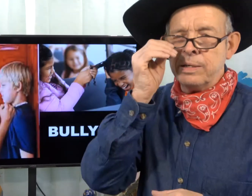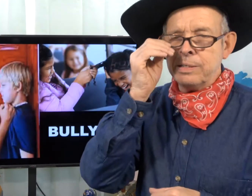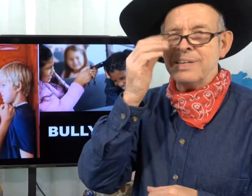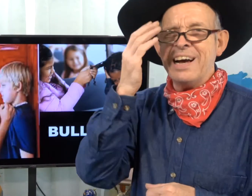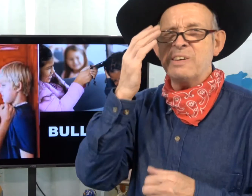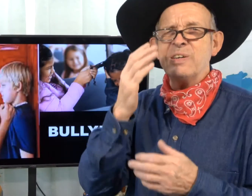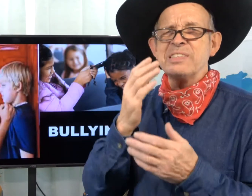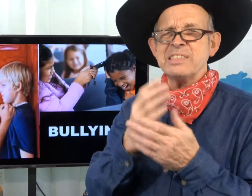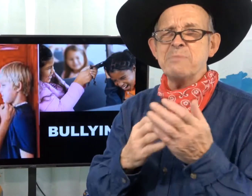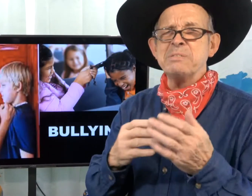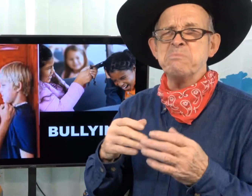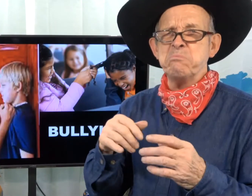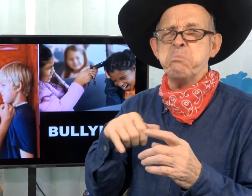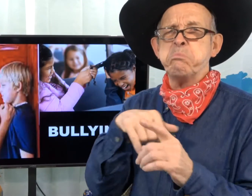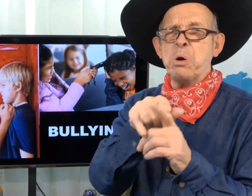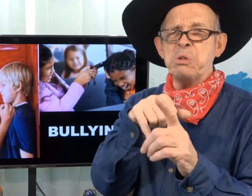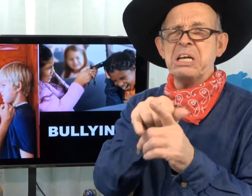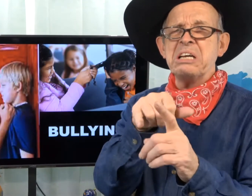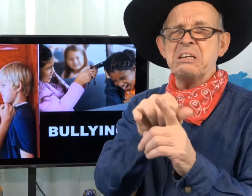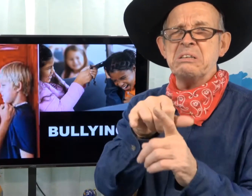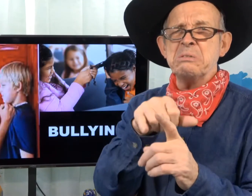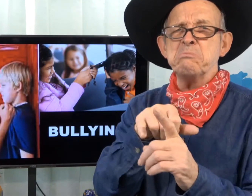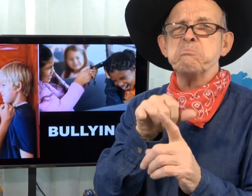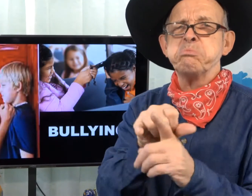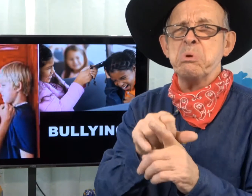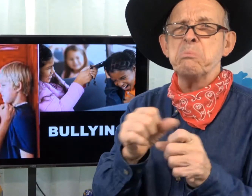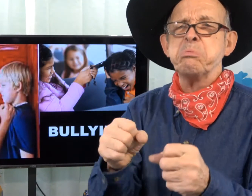I know some bully.